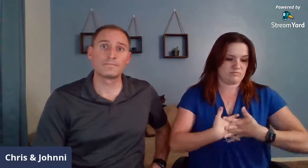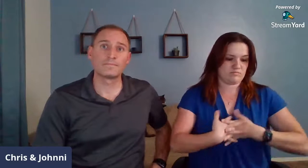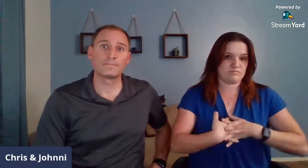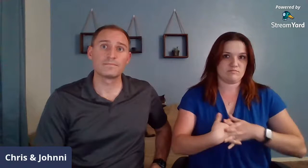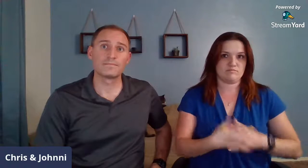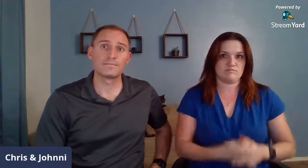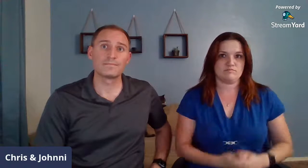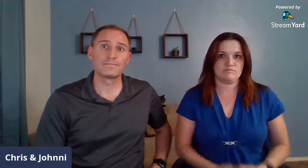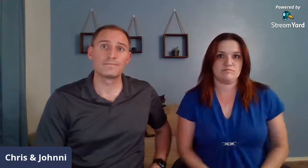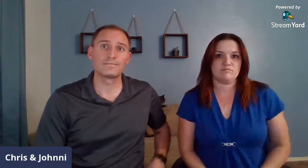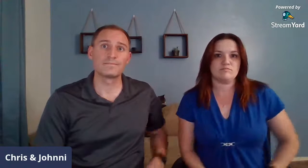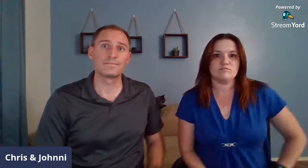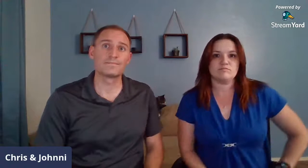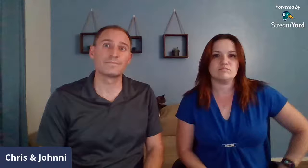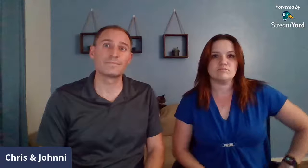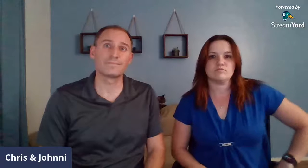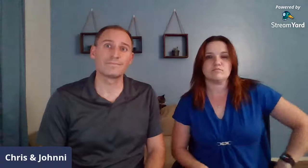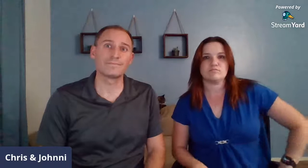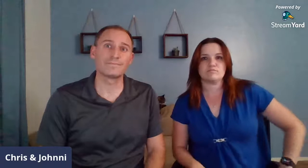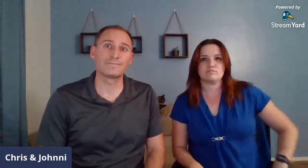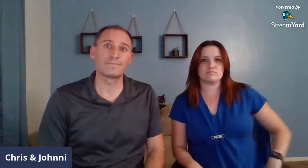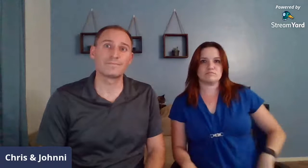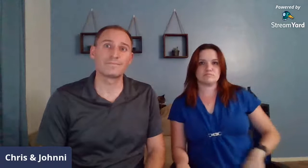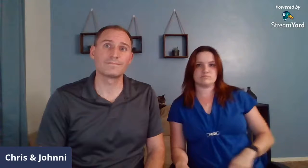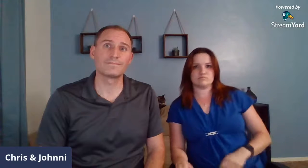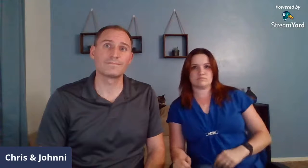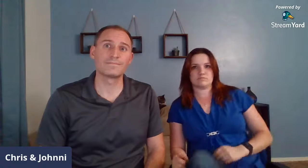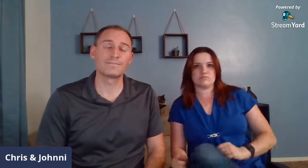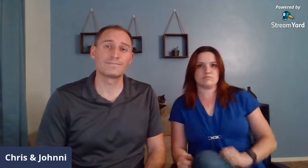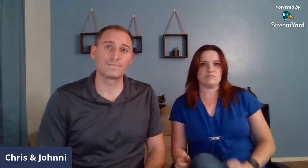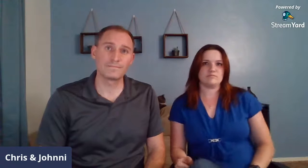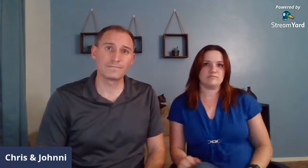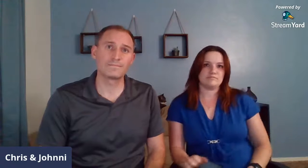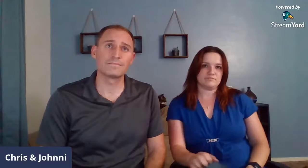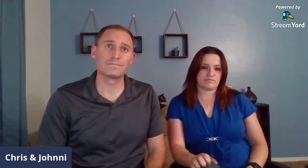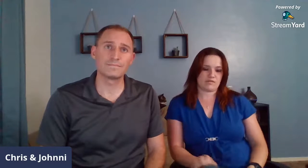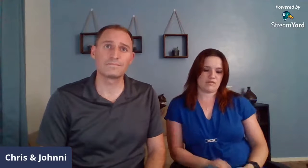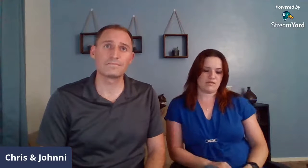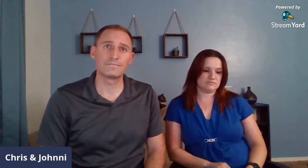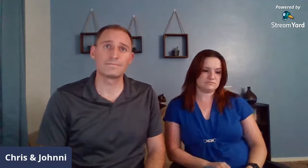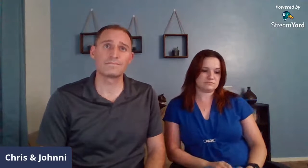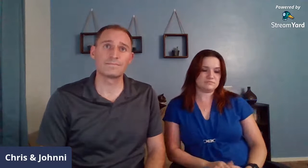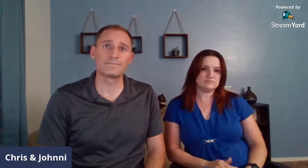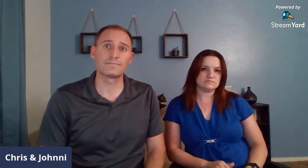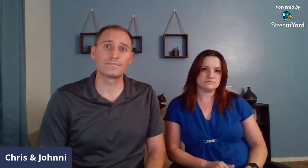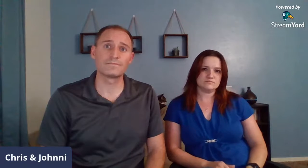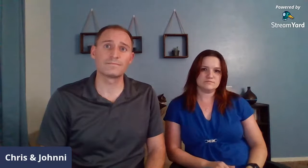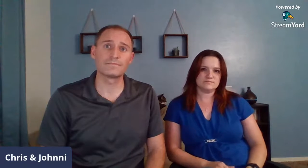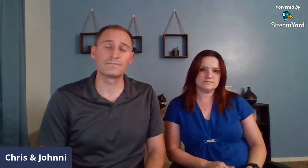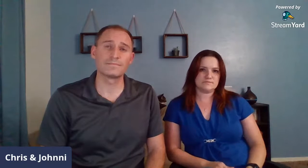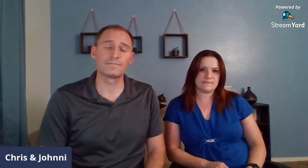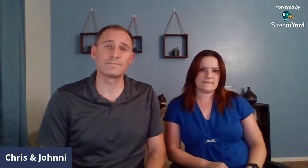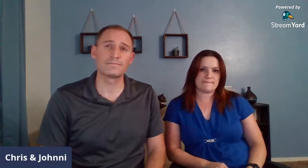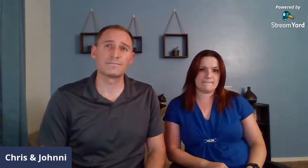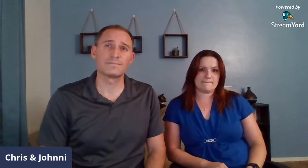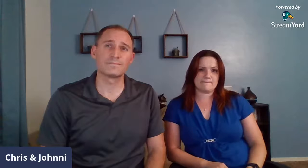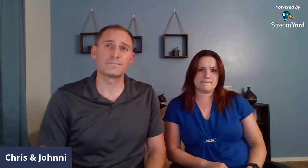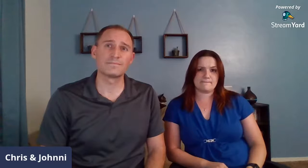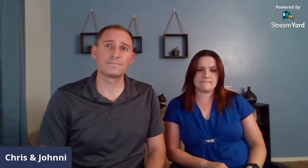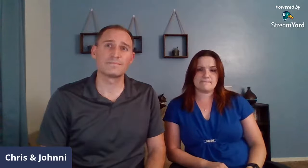the Super Deafy and Hammer and like all these different deaf movies that I've watched. Like, some people say the